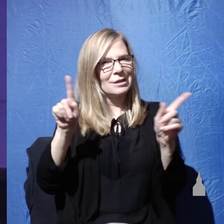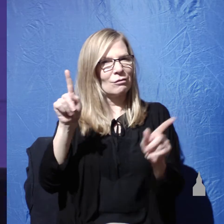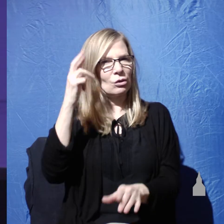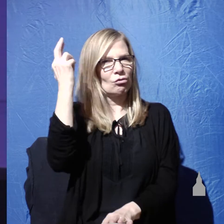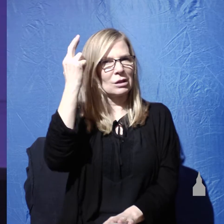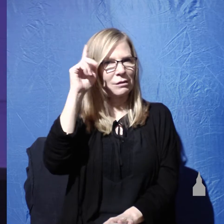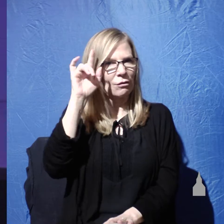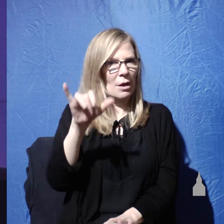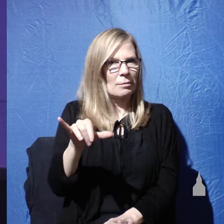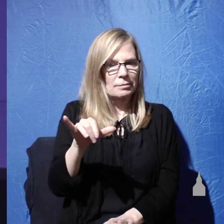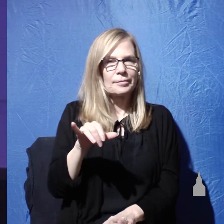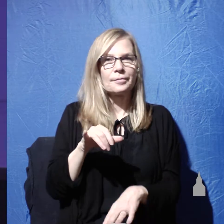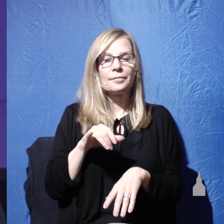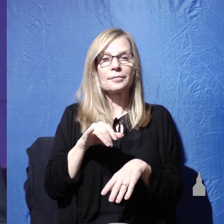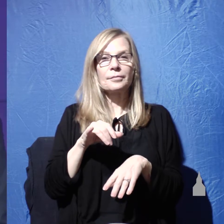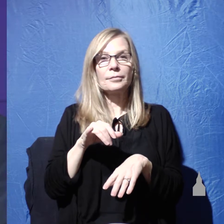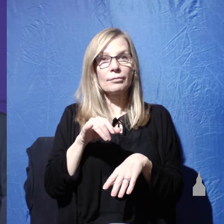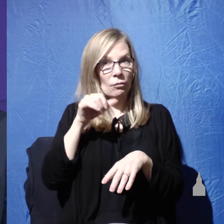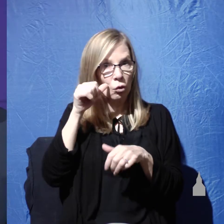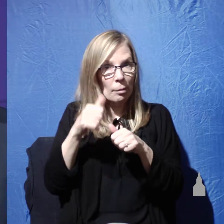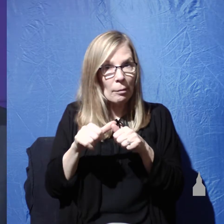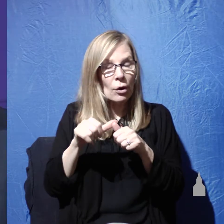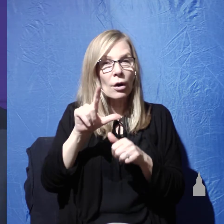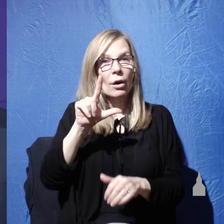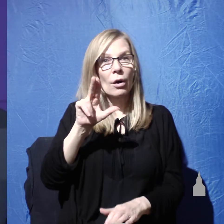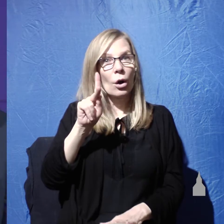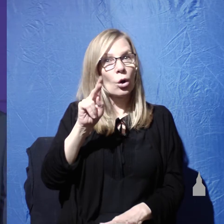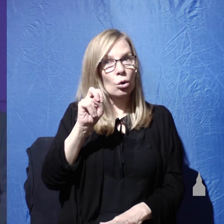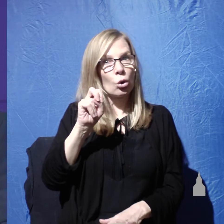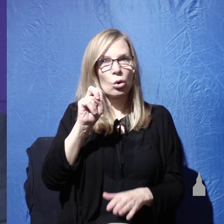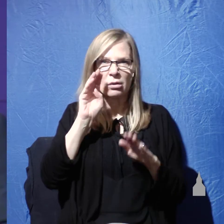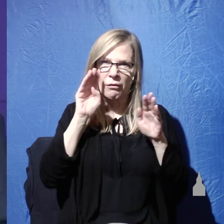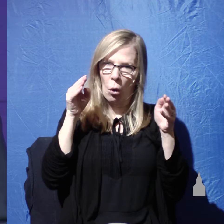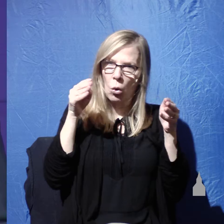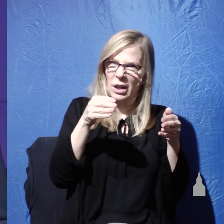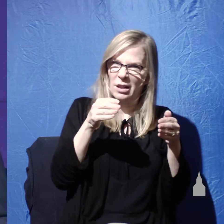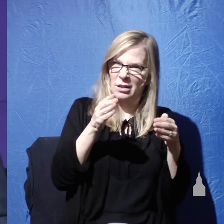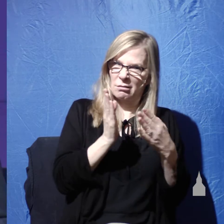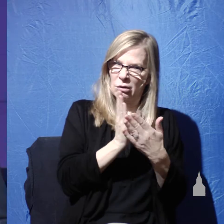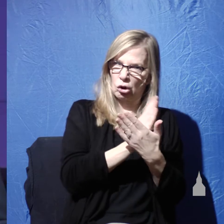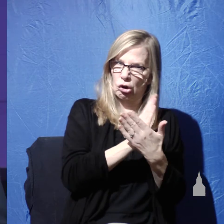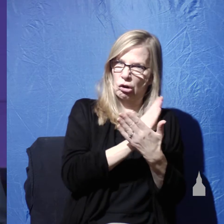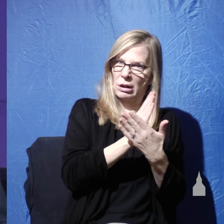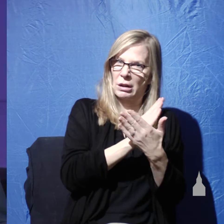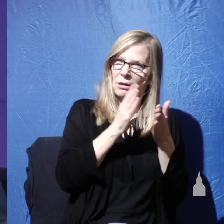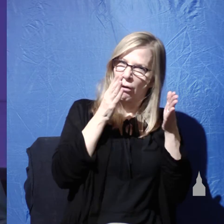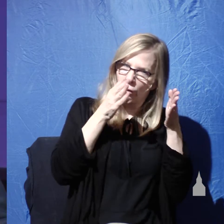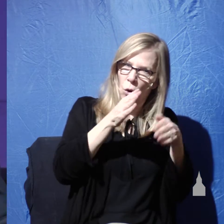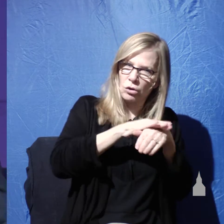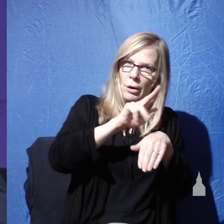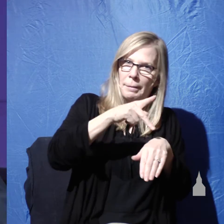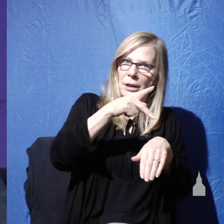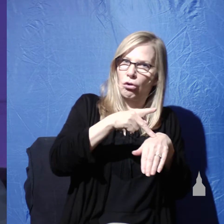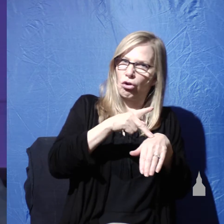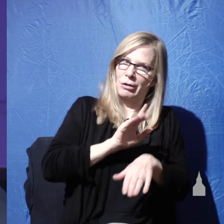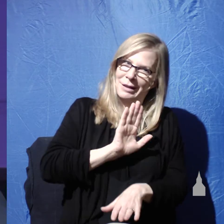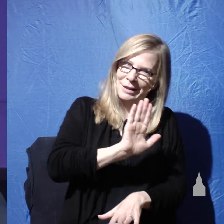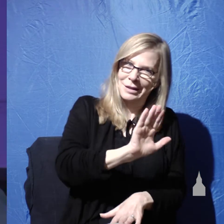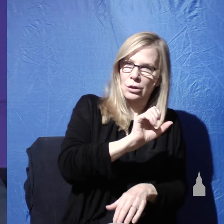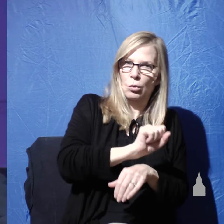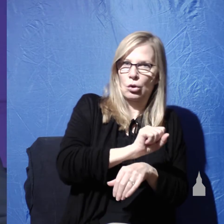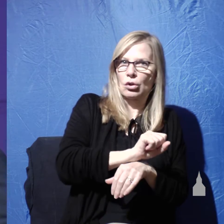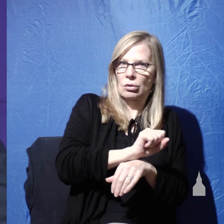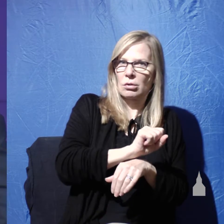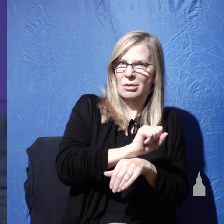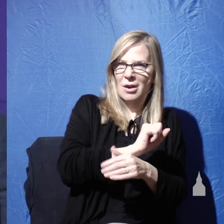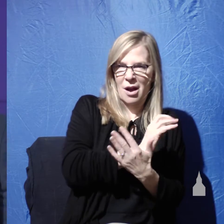for this. As you'll recall, Luke's focus in the early chapters of Acts is on Peter and his ministry, taking